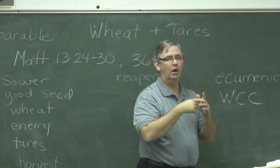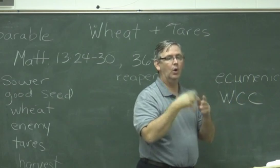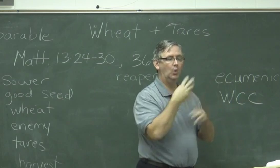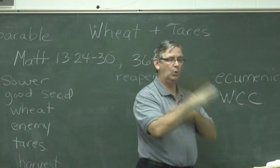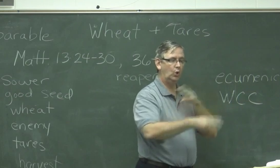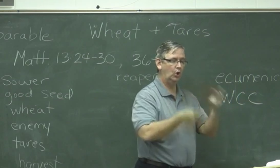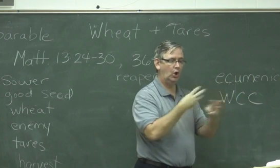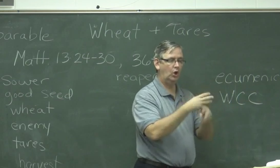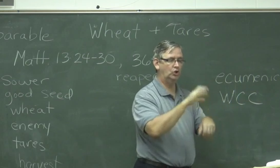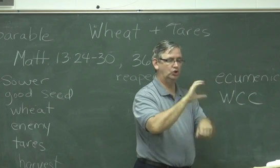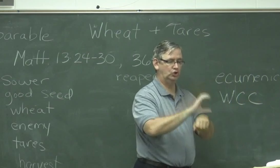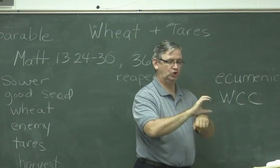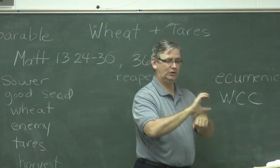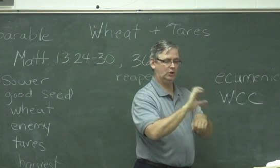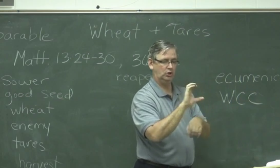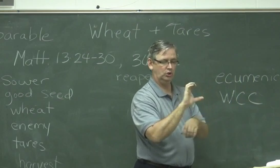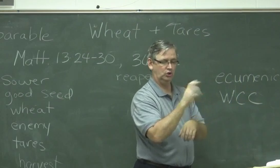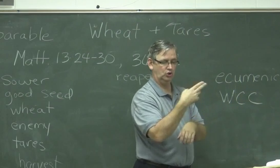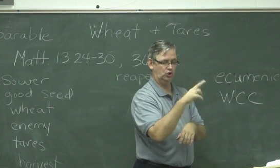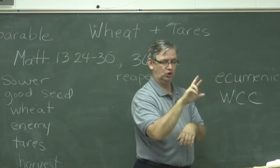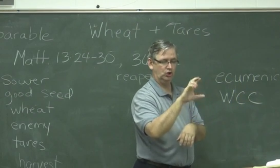WCC, the World Church